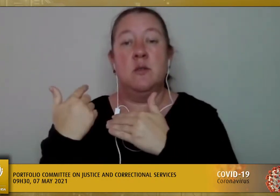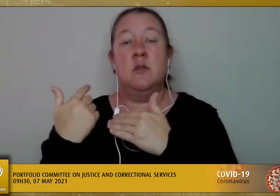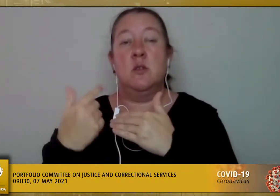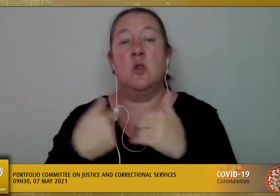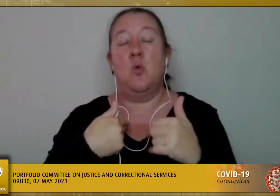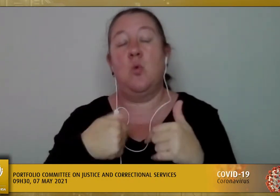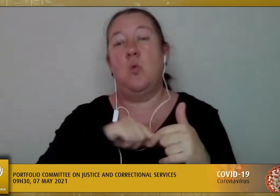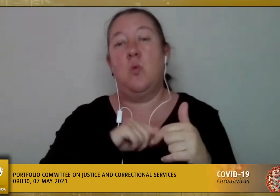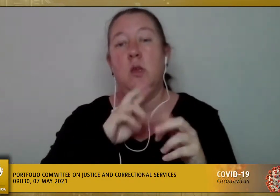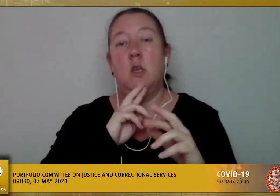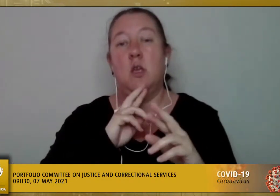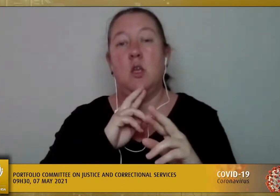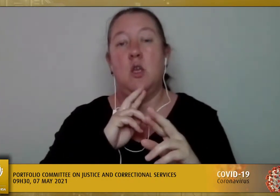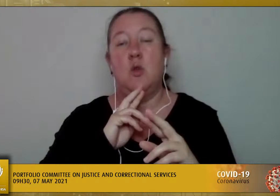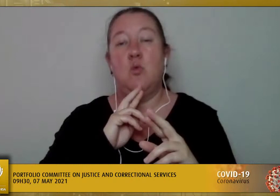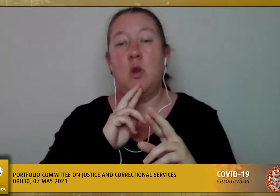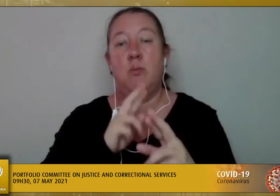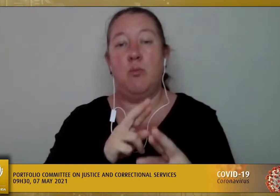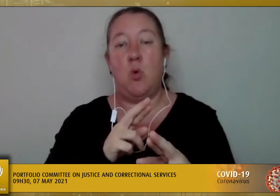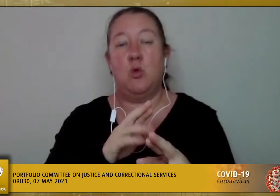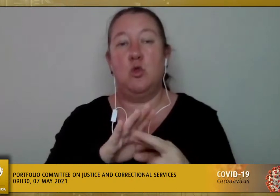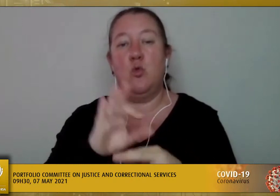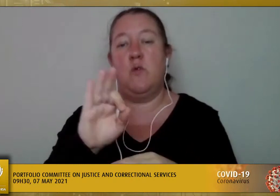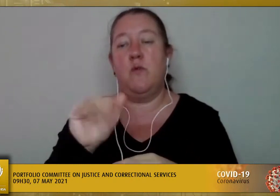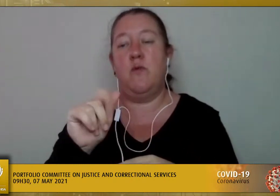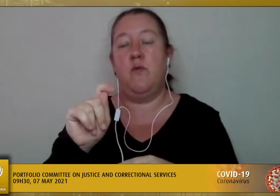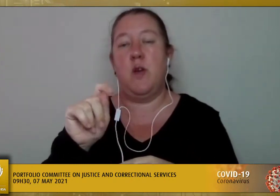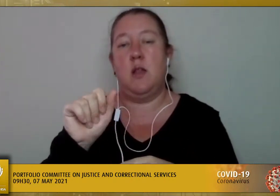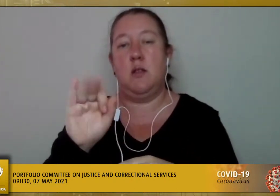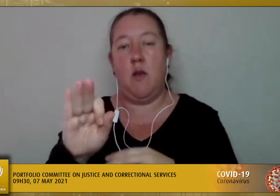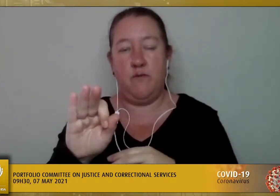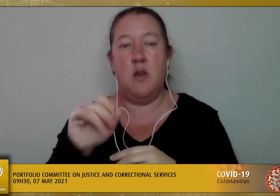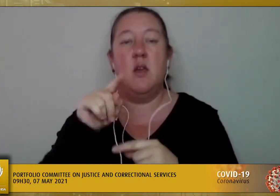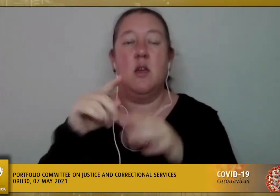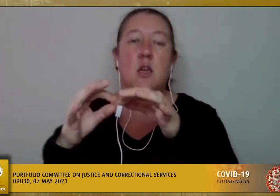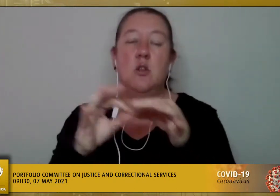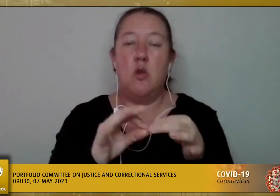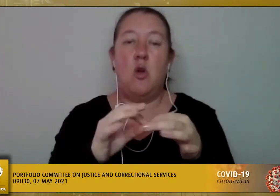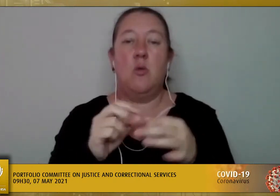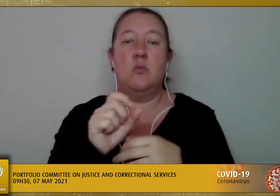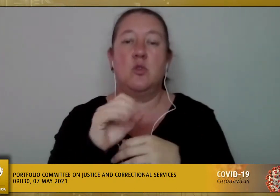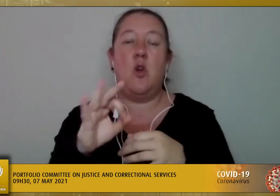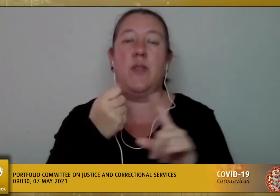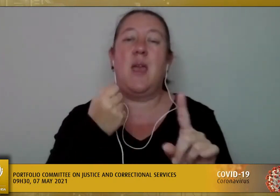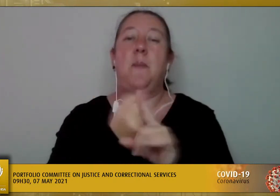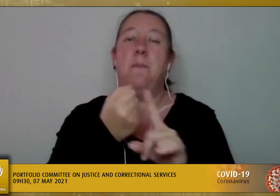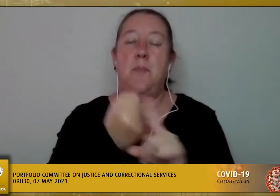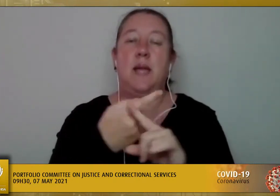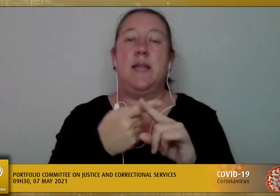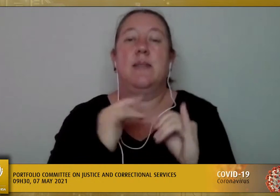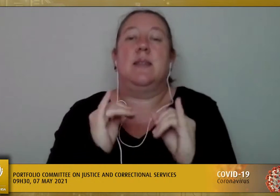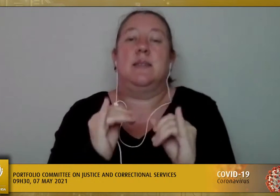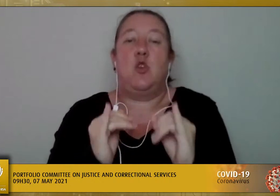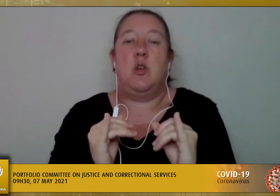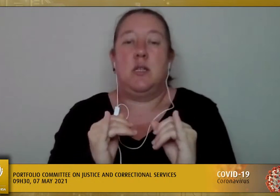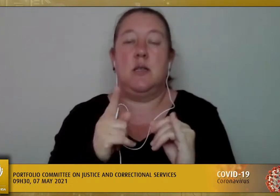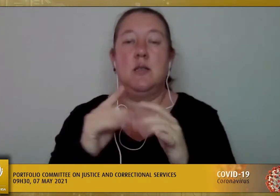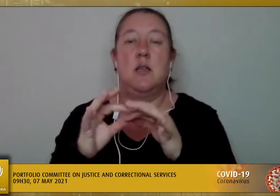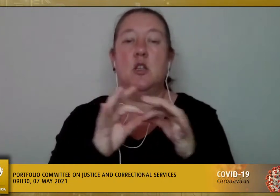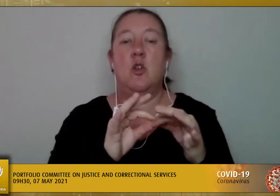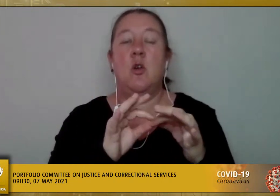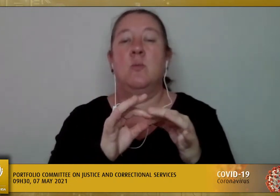report on to fataf uh just in terms of the impact and the seriousness in